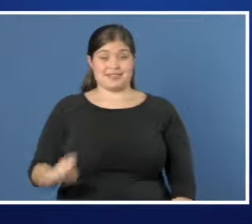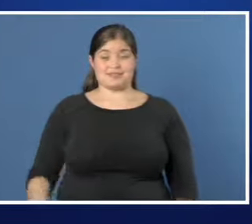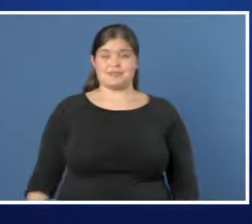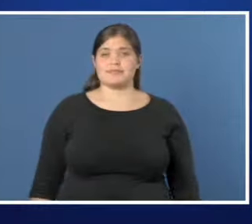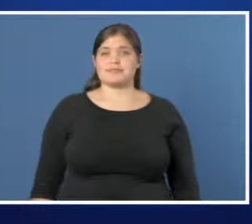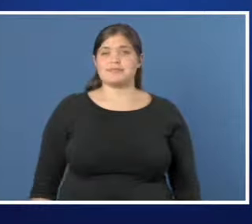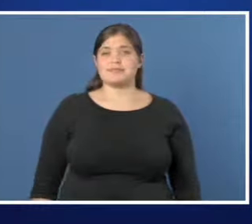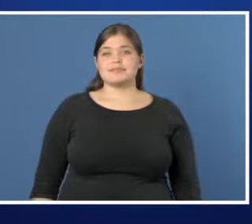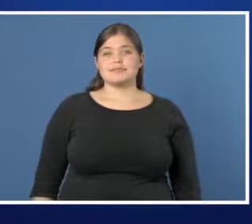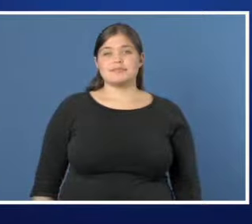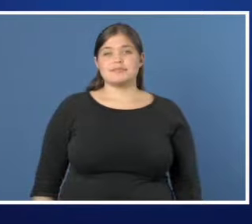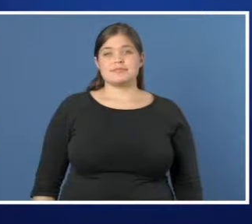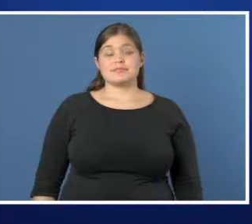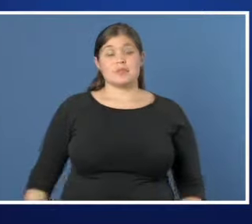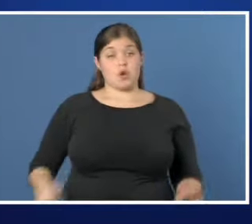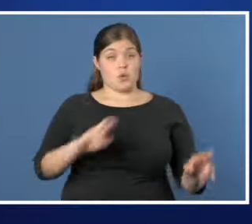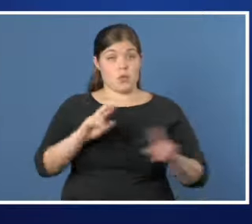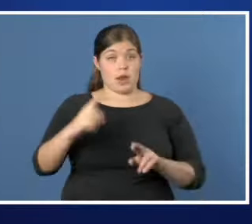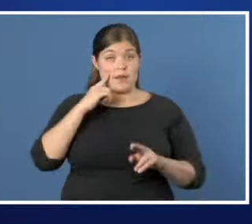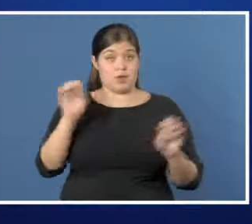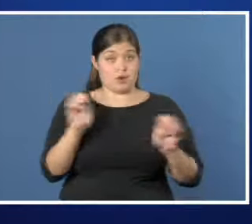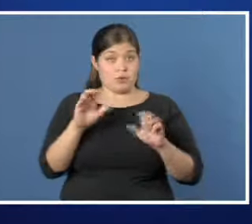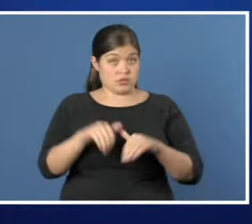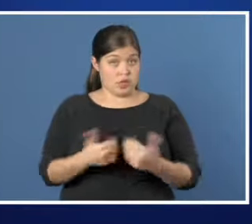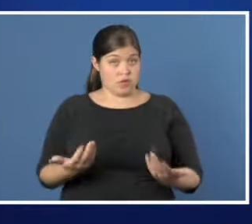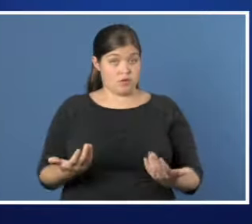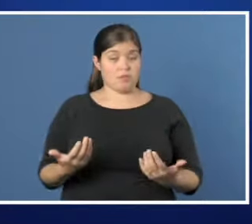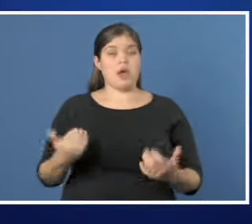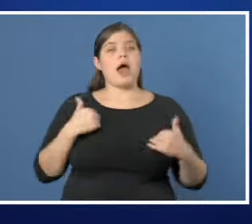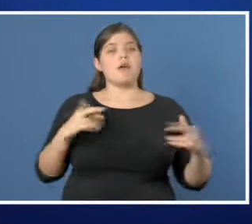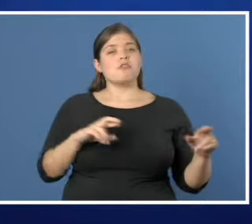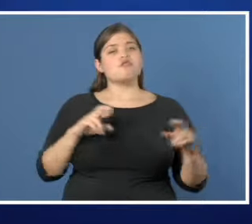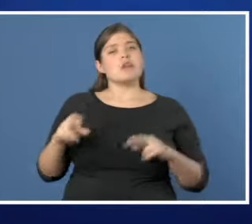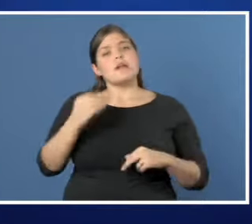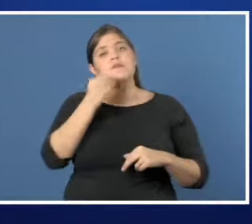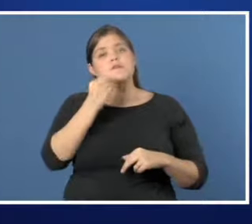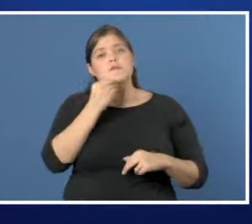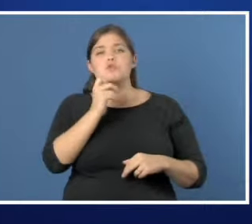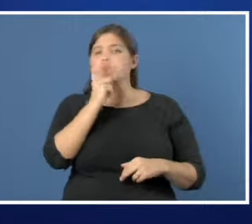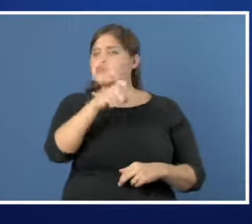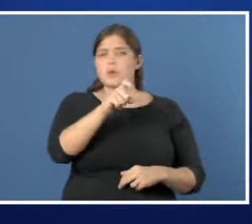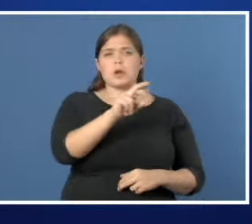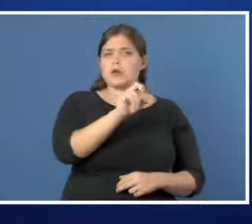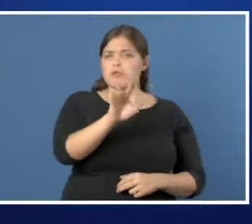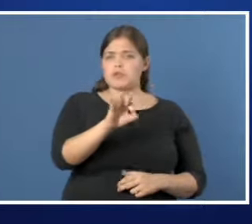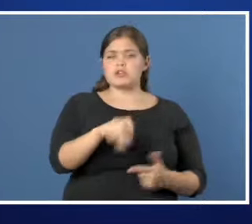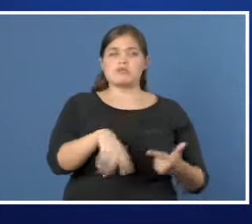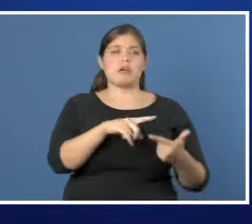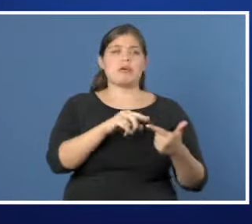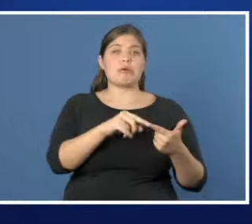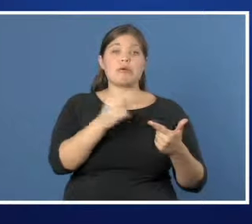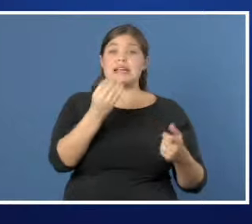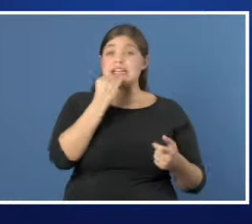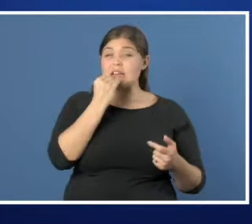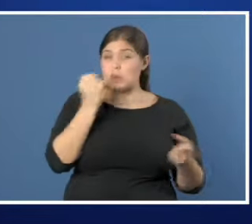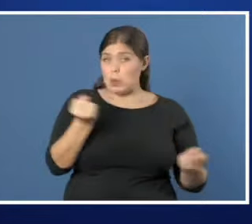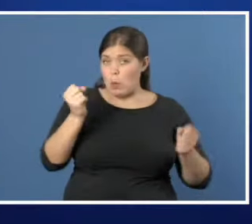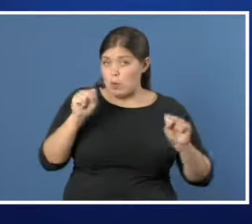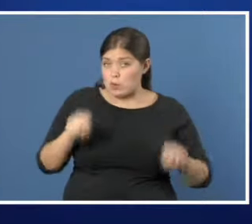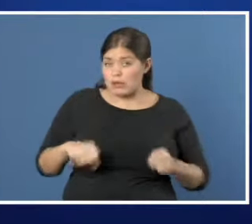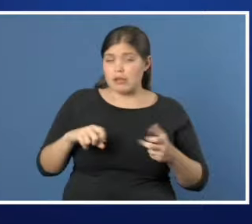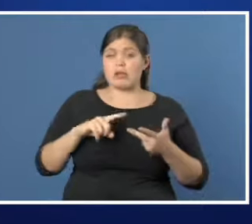be purchased. Be prepared for an emergency. By having items on